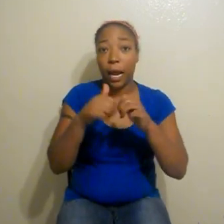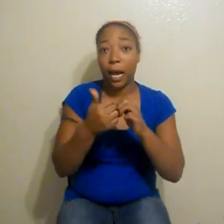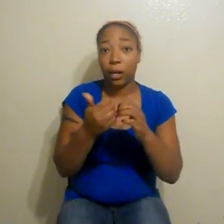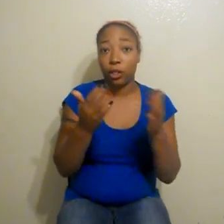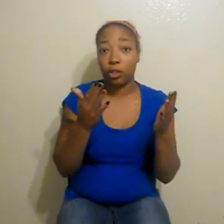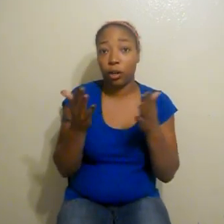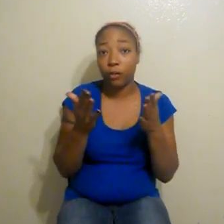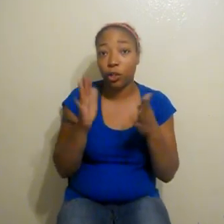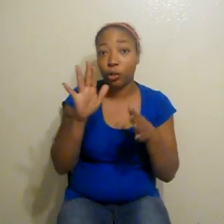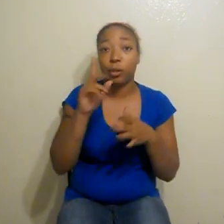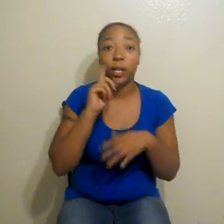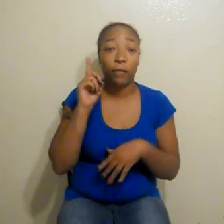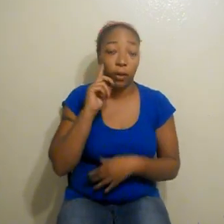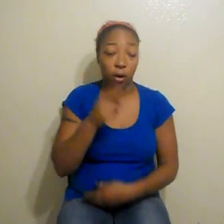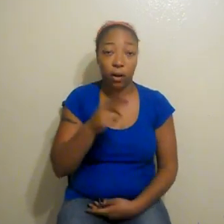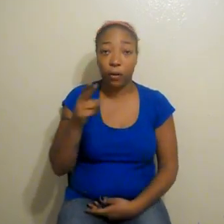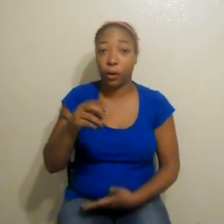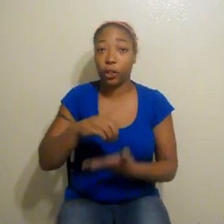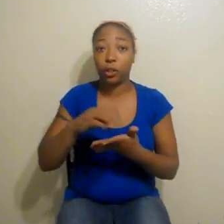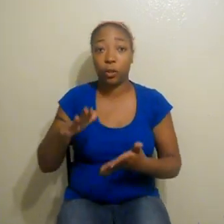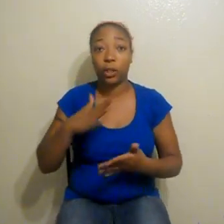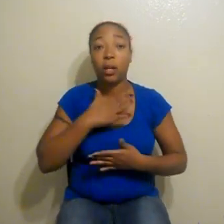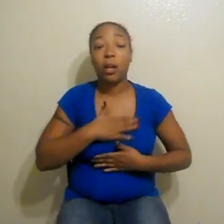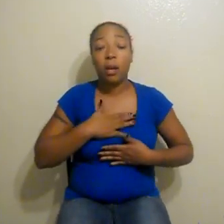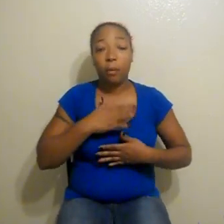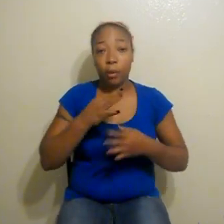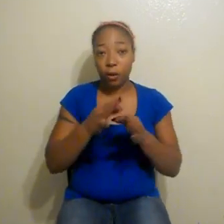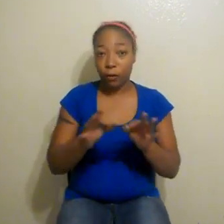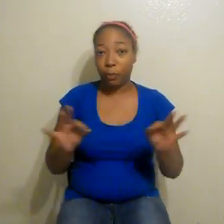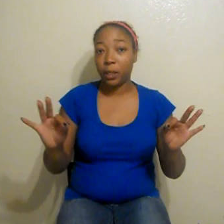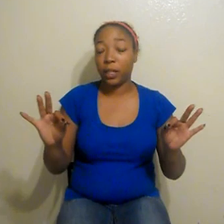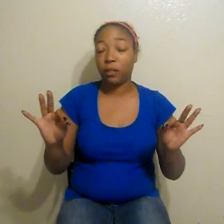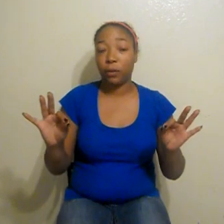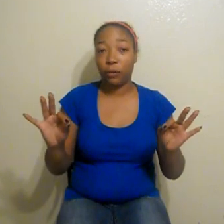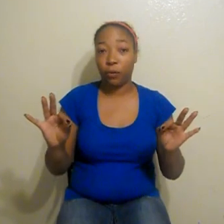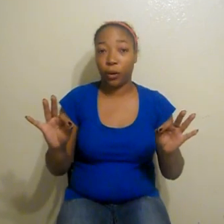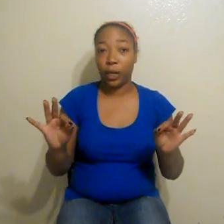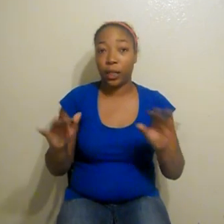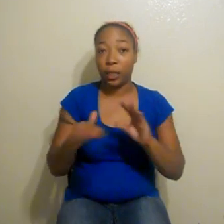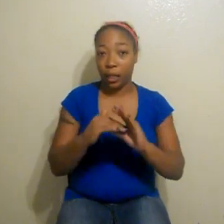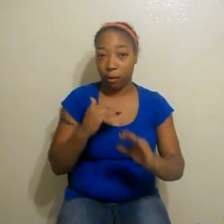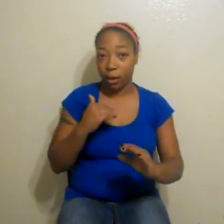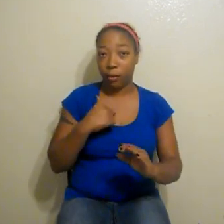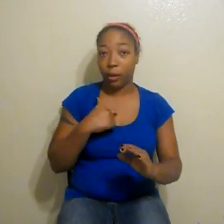to service your deaf and hard of hearing students, please feel free to email